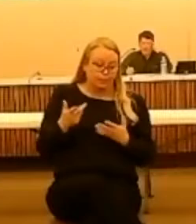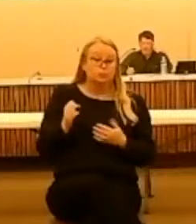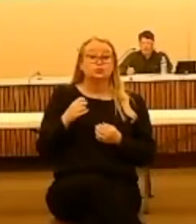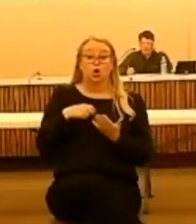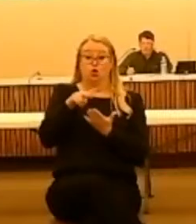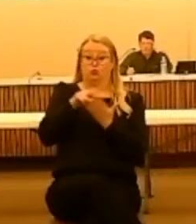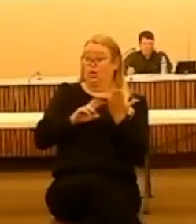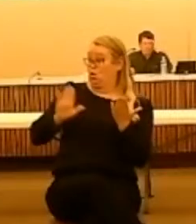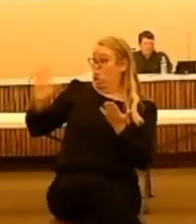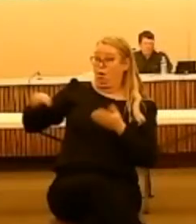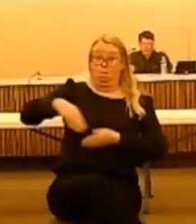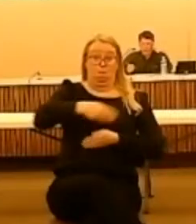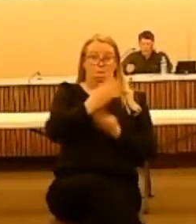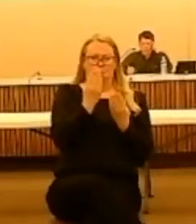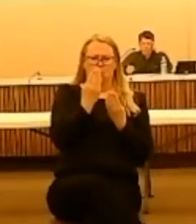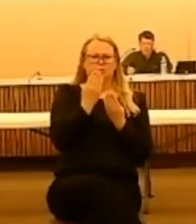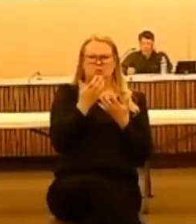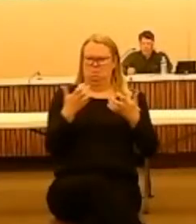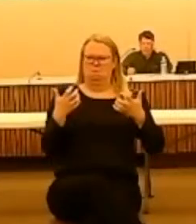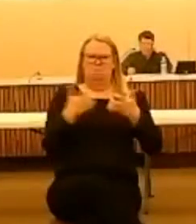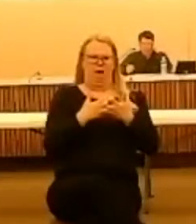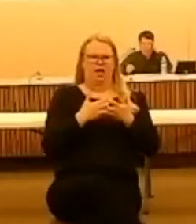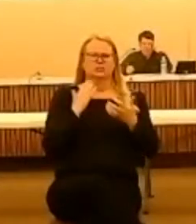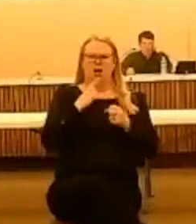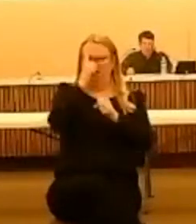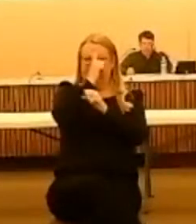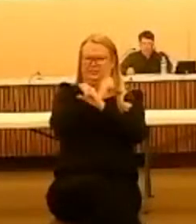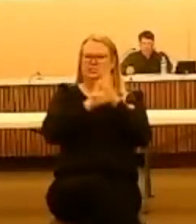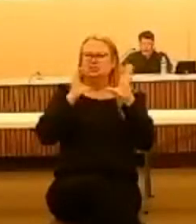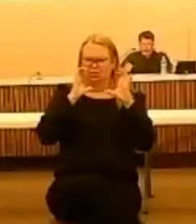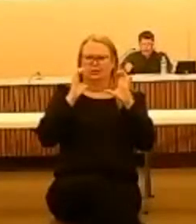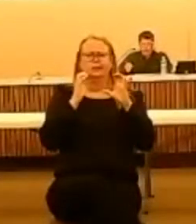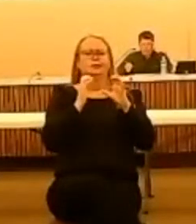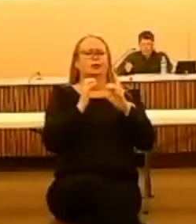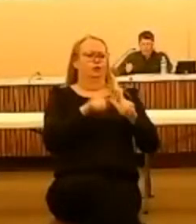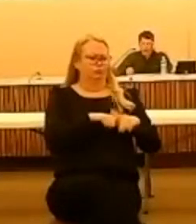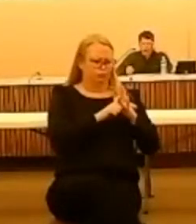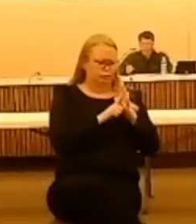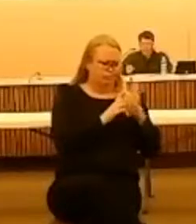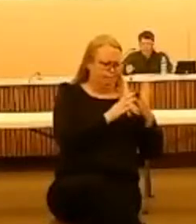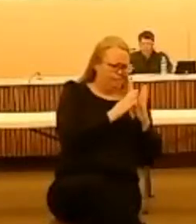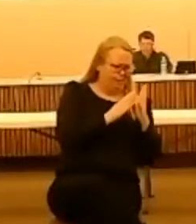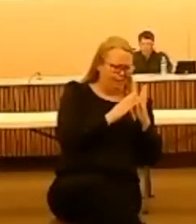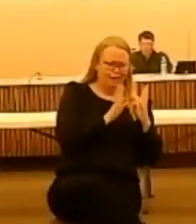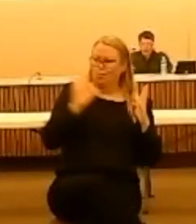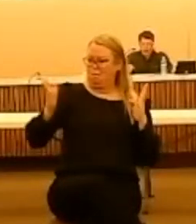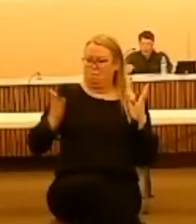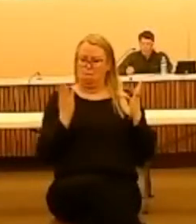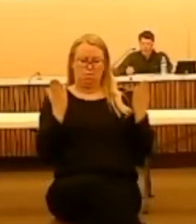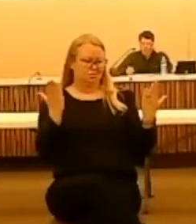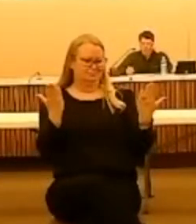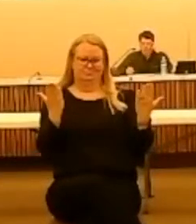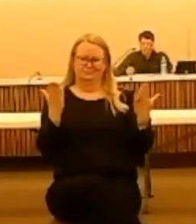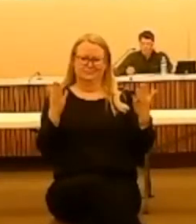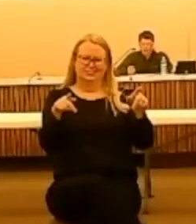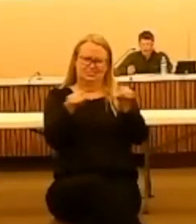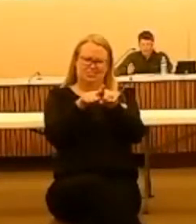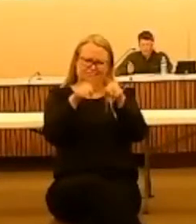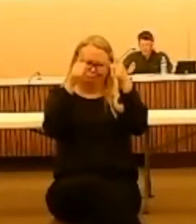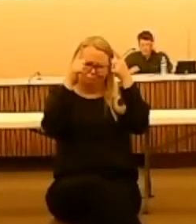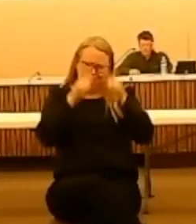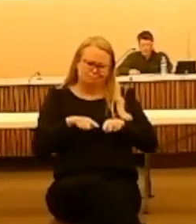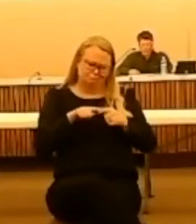very consistent with the original, both the original and the revised plans for